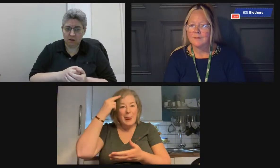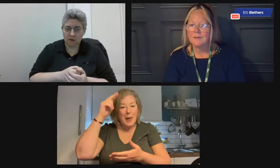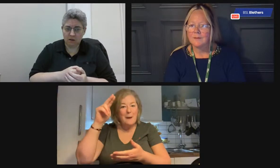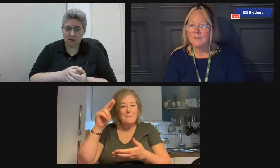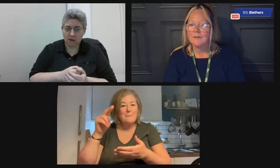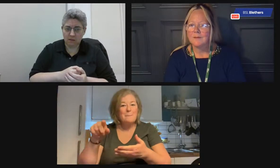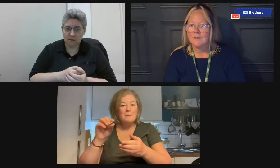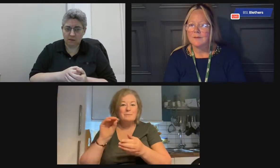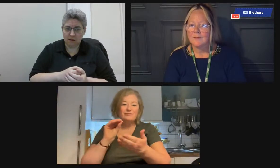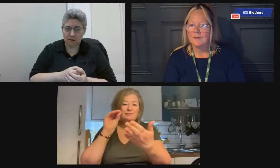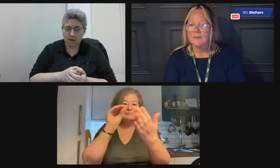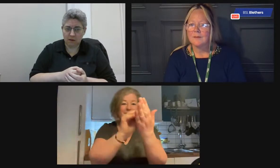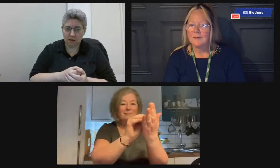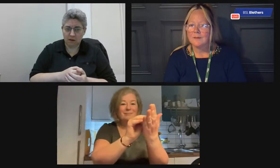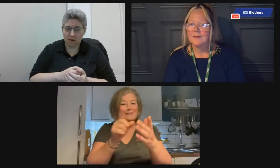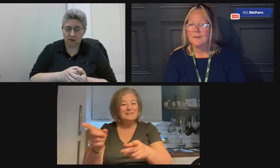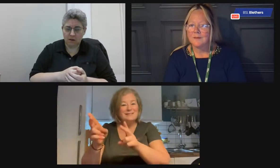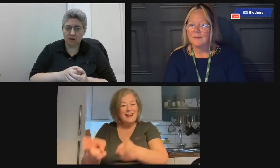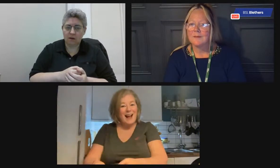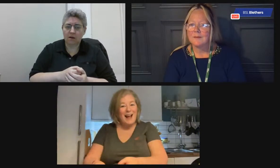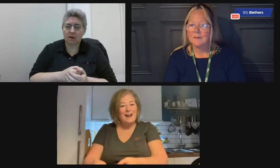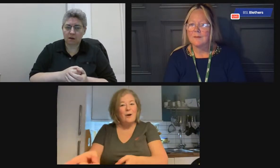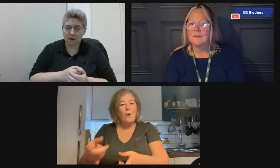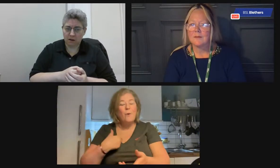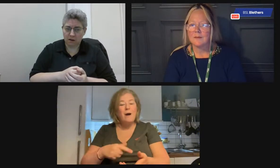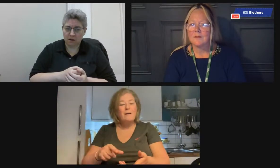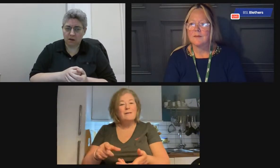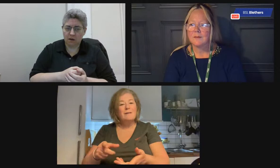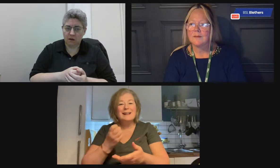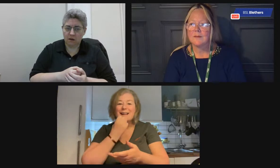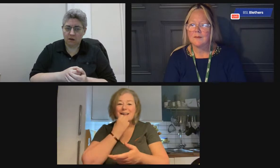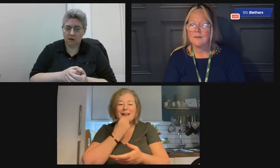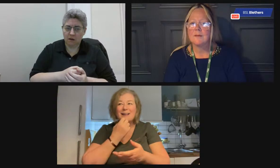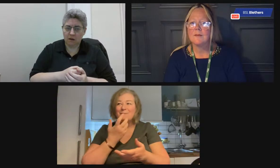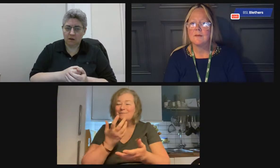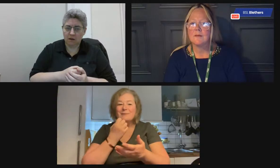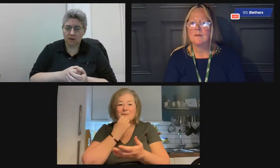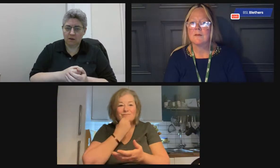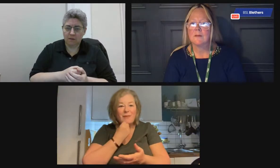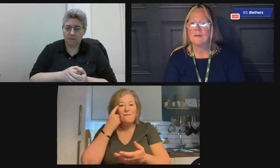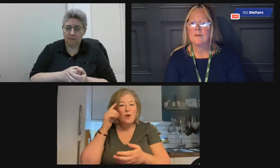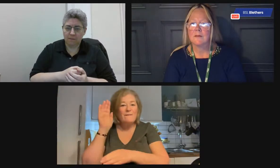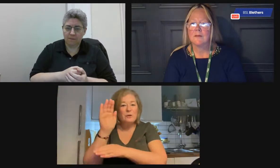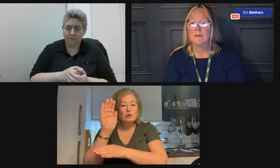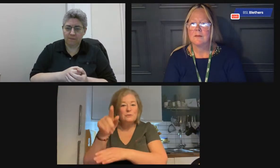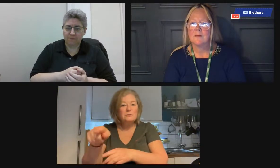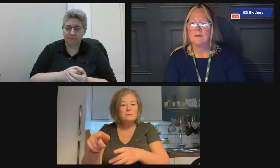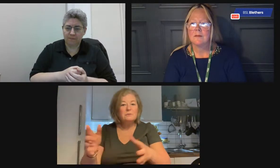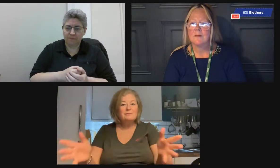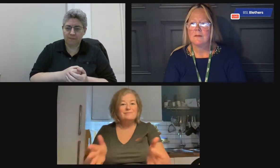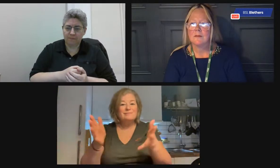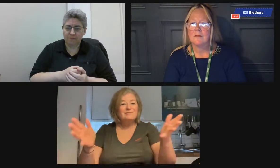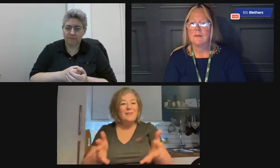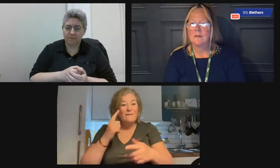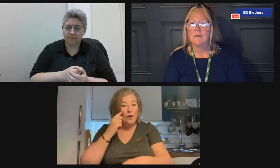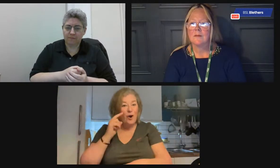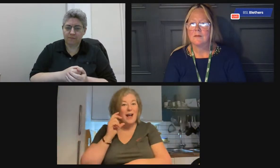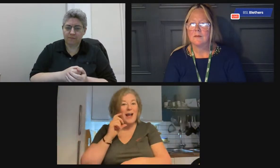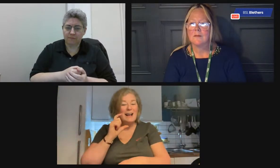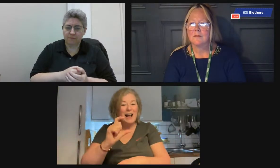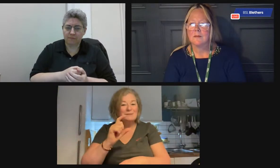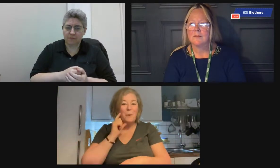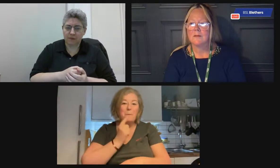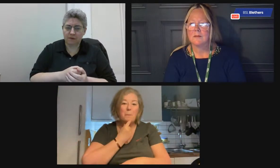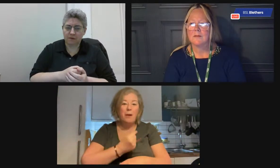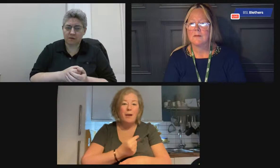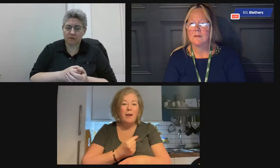the Maggie's is named after a person who went through cancer and she passed away, and her legacy was that she wanted